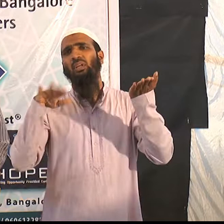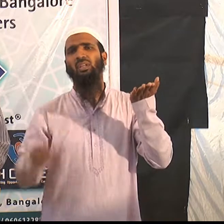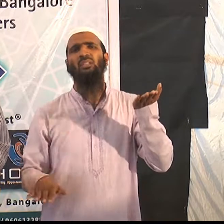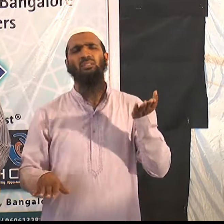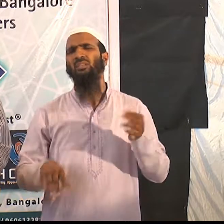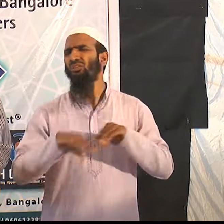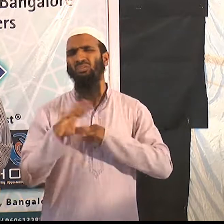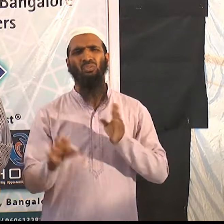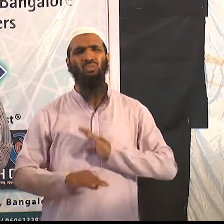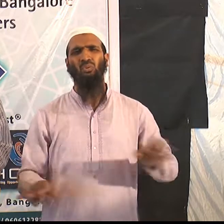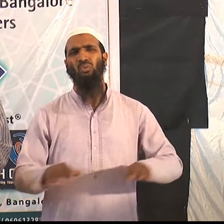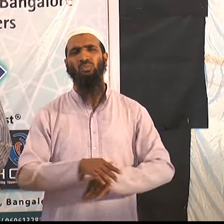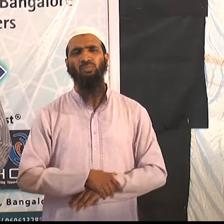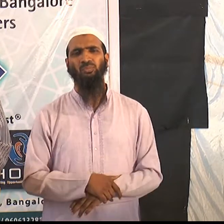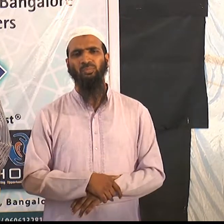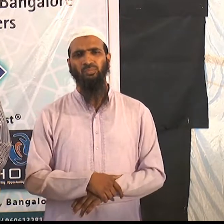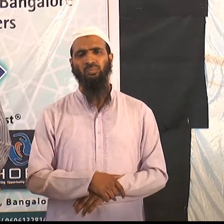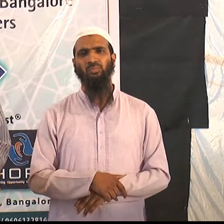different tongues.